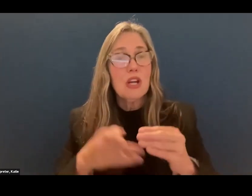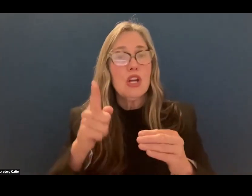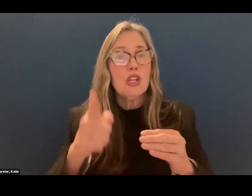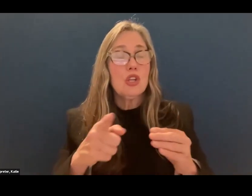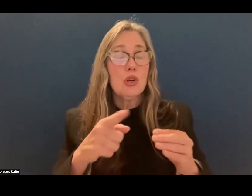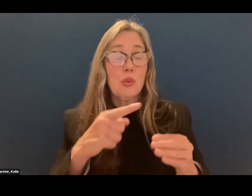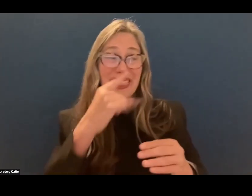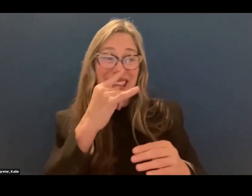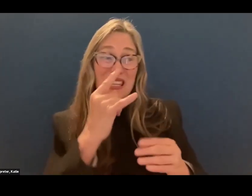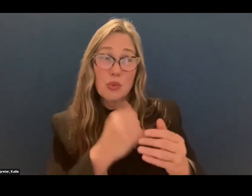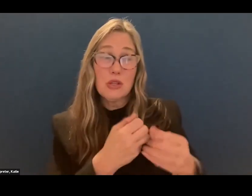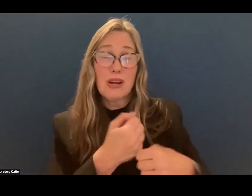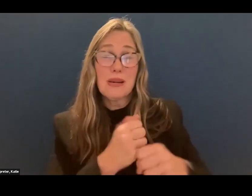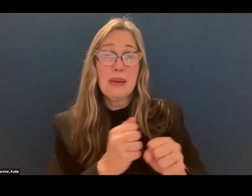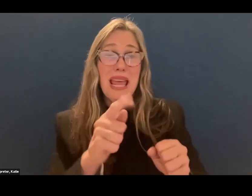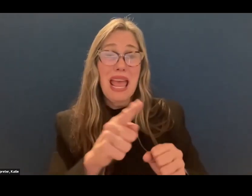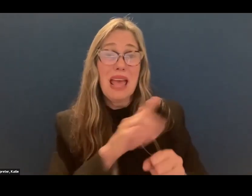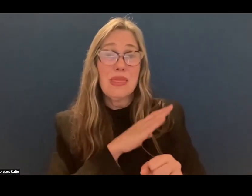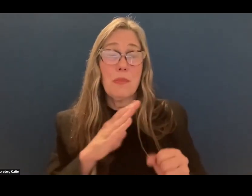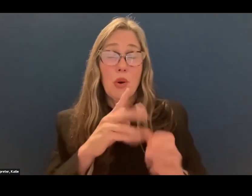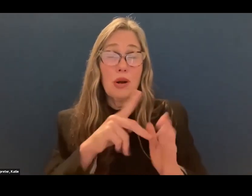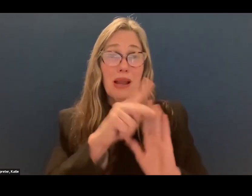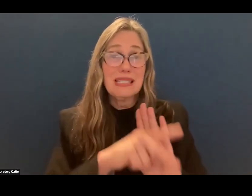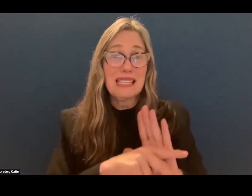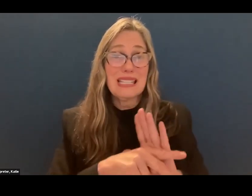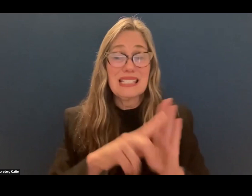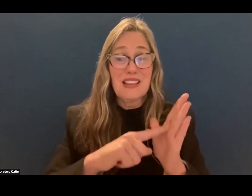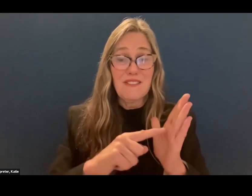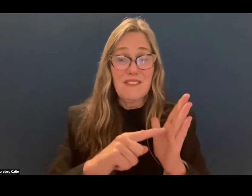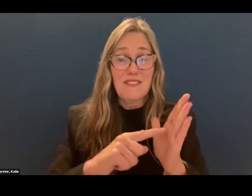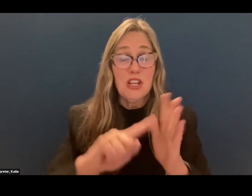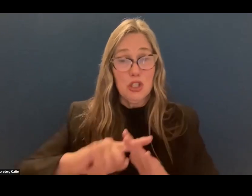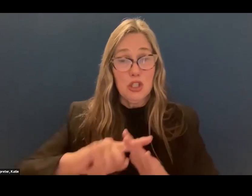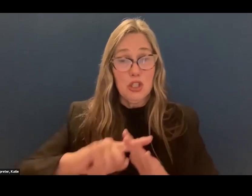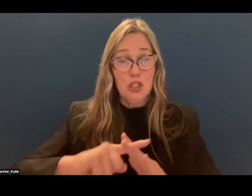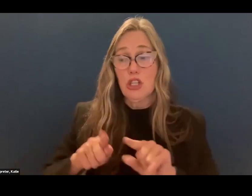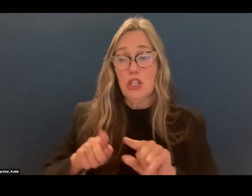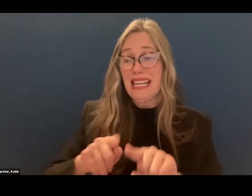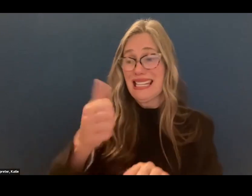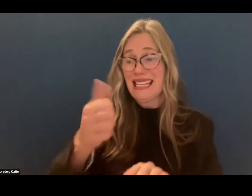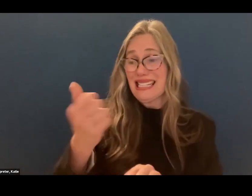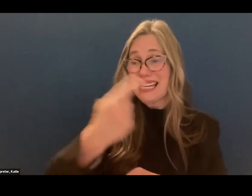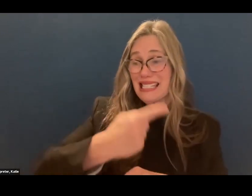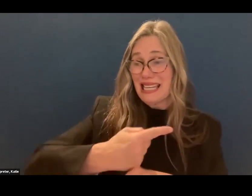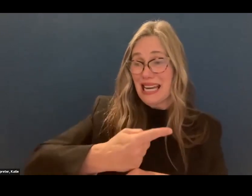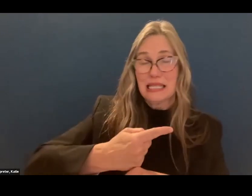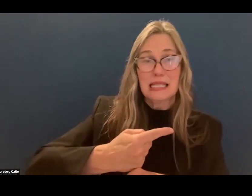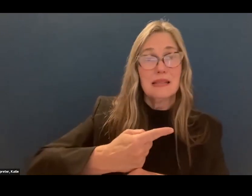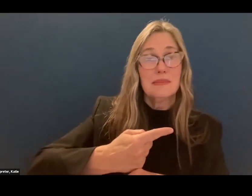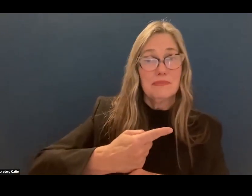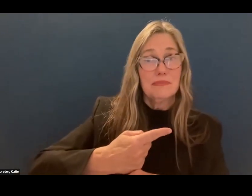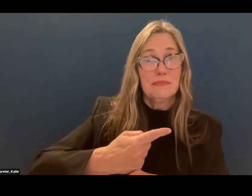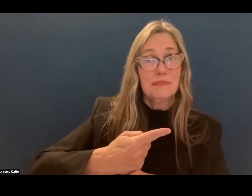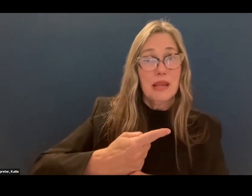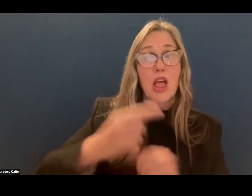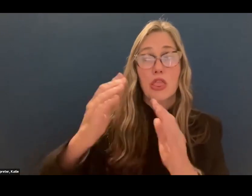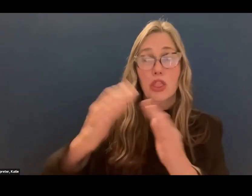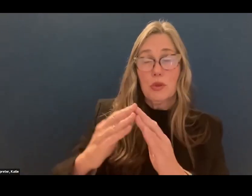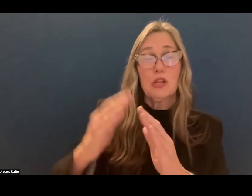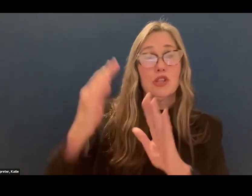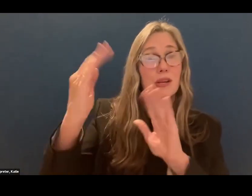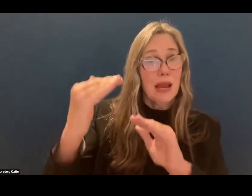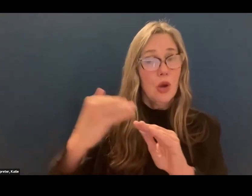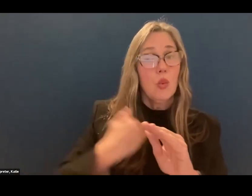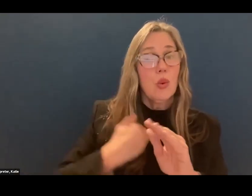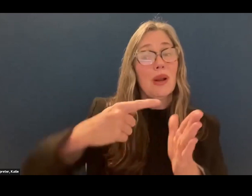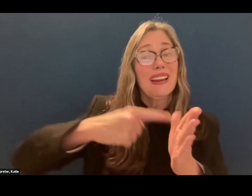board policy that says that an investigation is initiated within 10 days. That's an expectation that our community should have, that we will meet